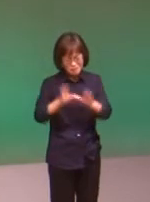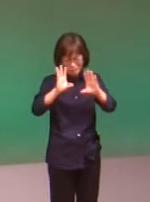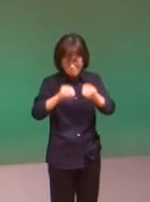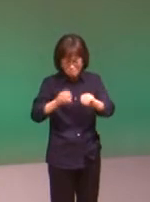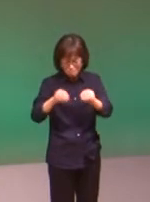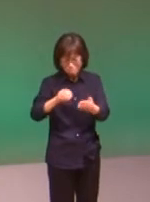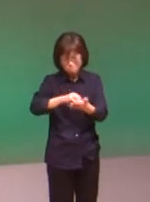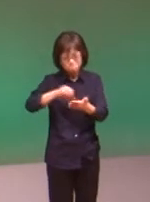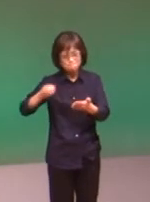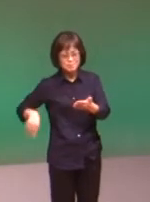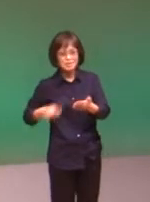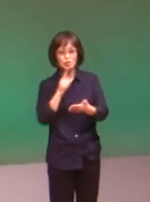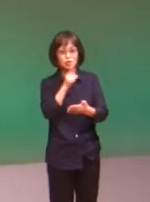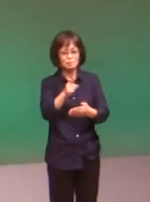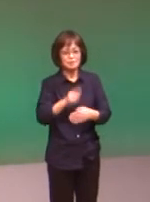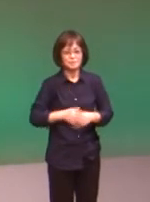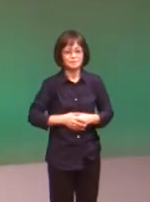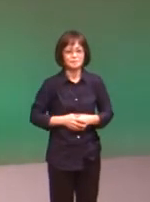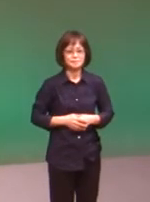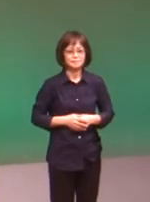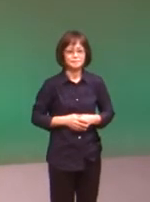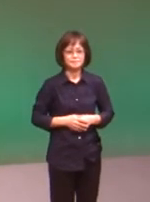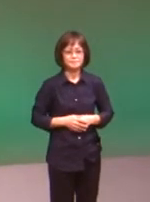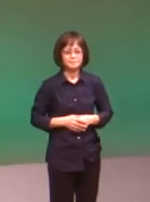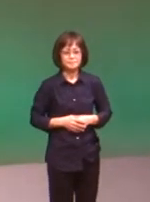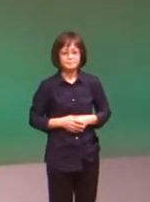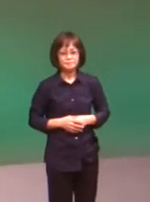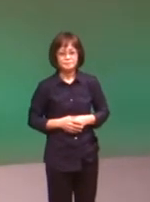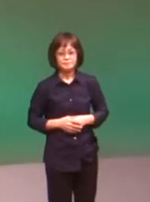abolish those that exist.